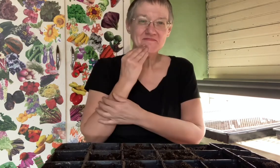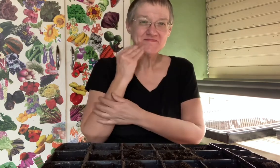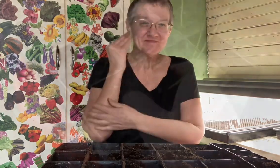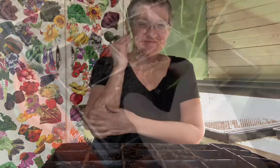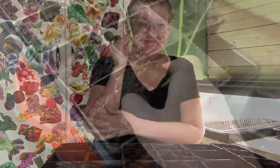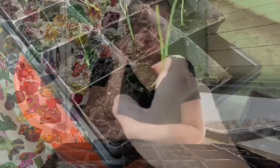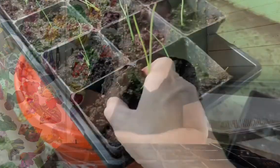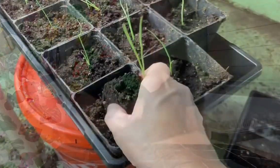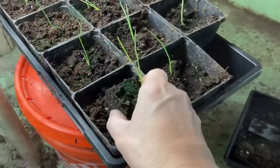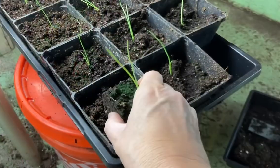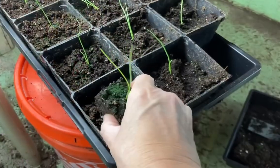new home.